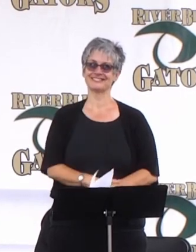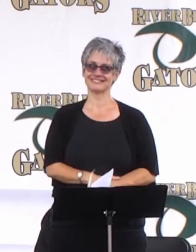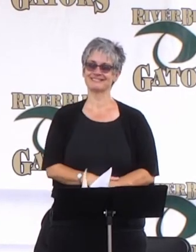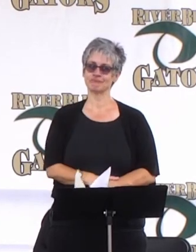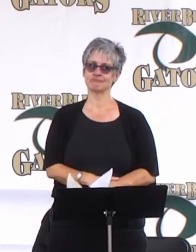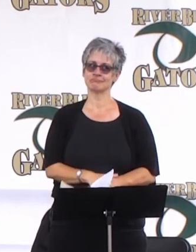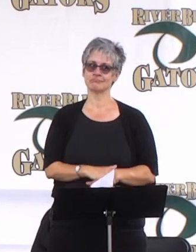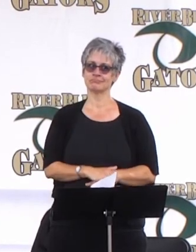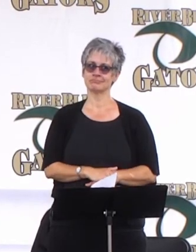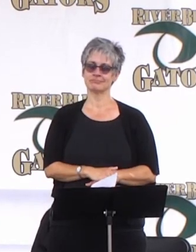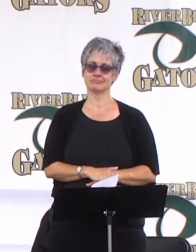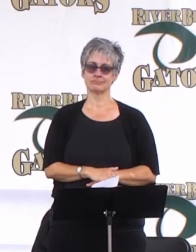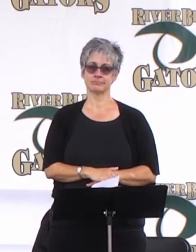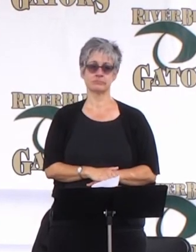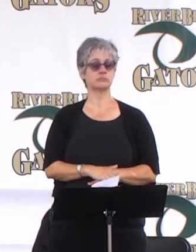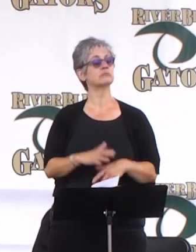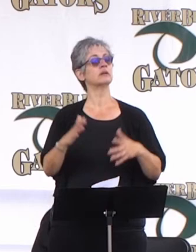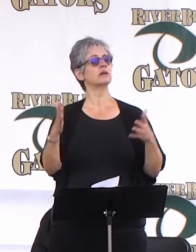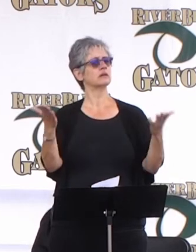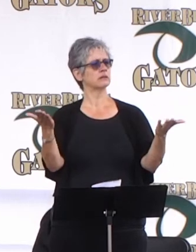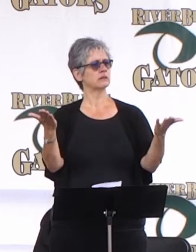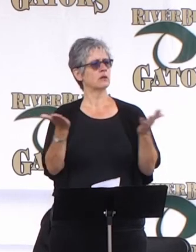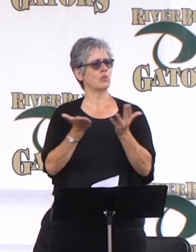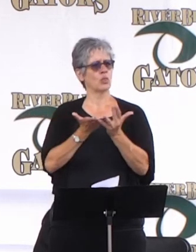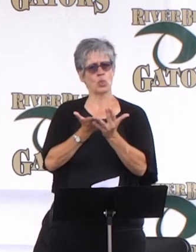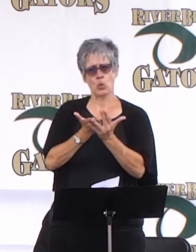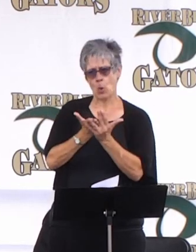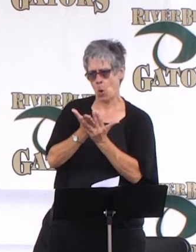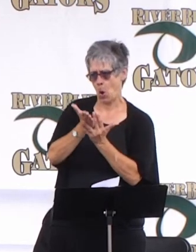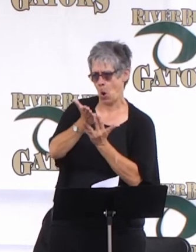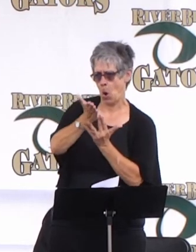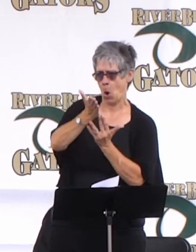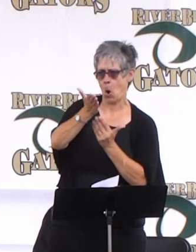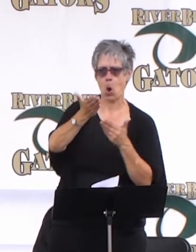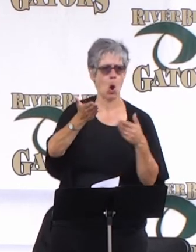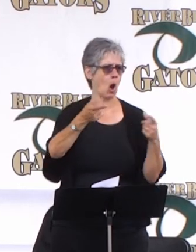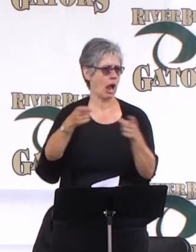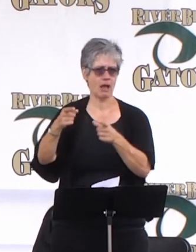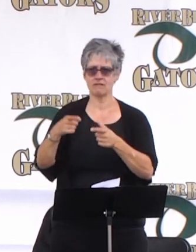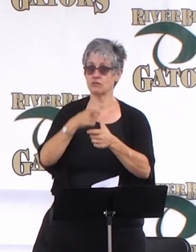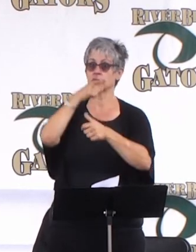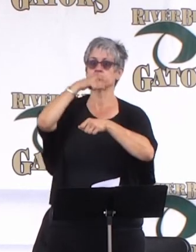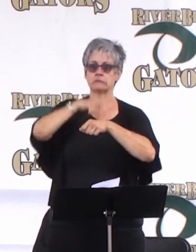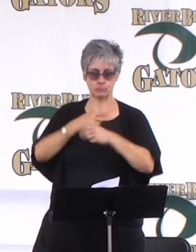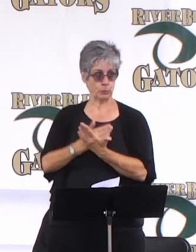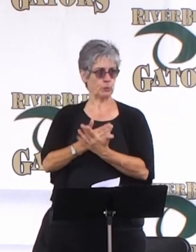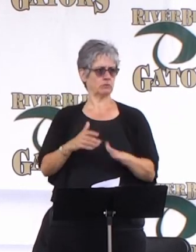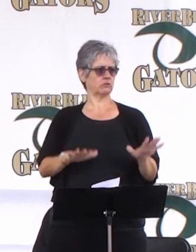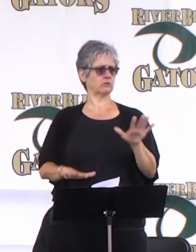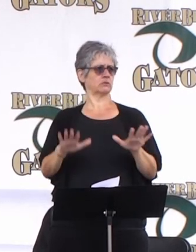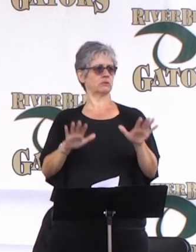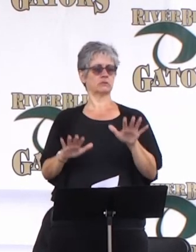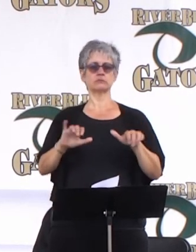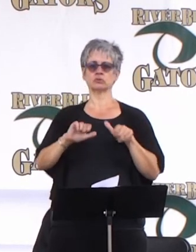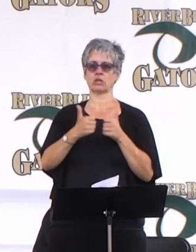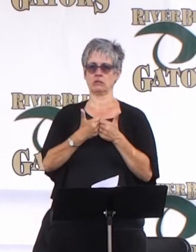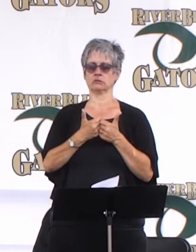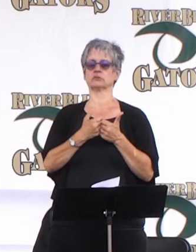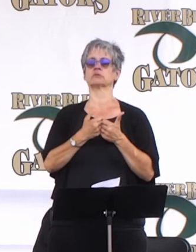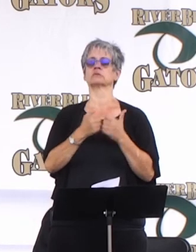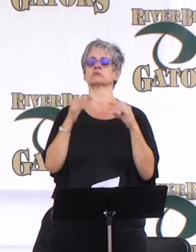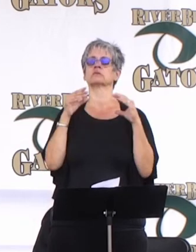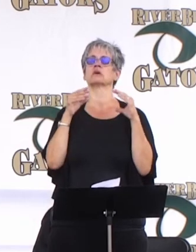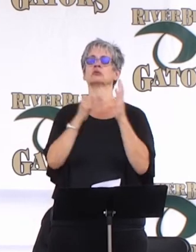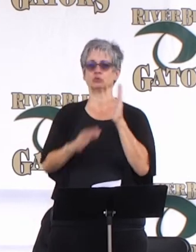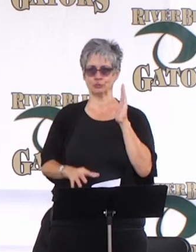The things that we all have gone through this past year have been unprecedented and definitely a challenge for us all, students, parents, and staff. Not only